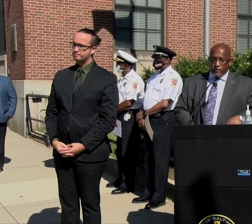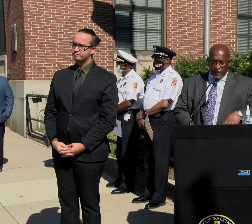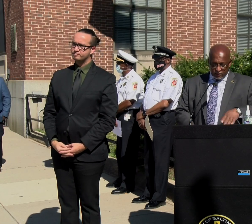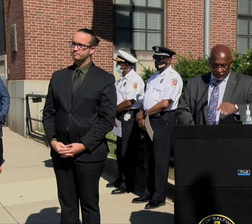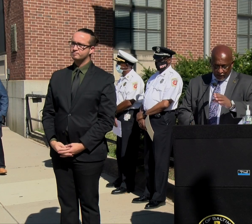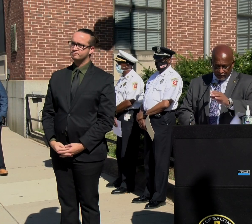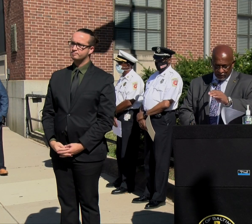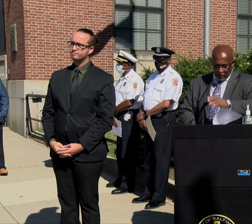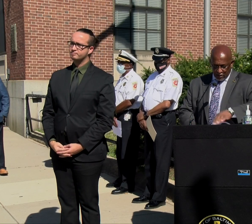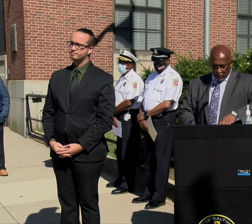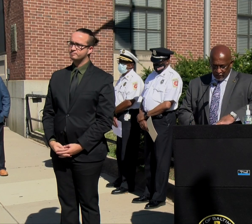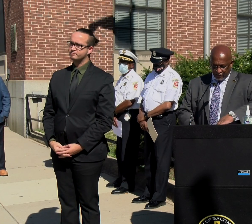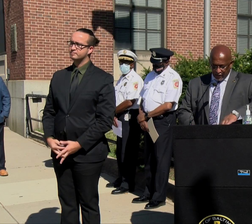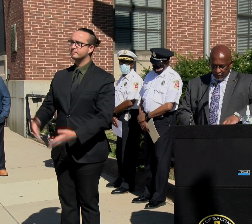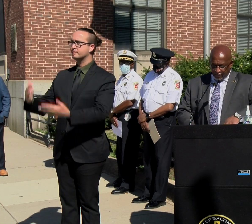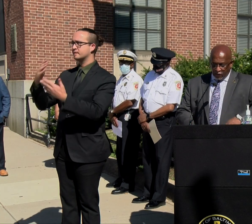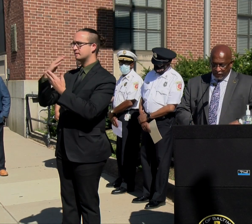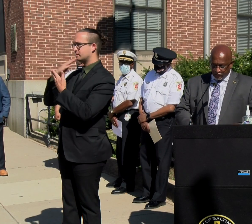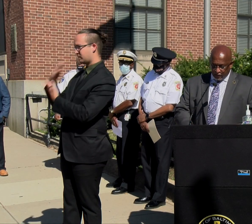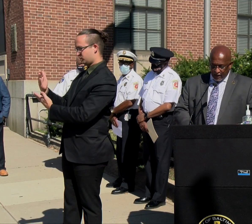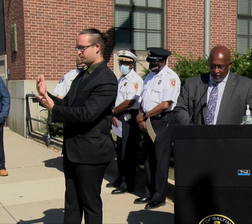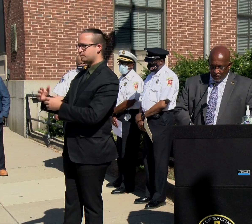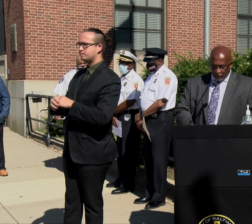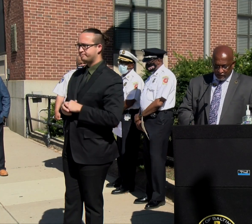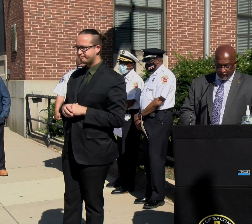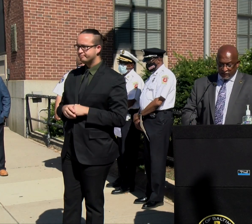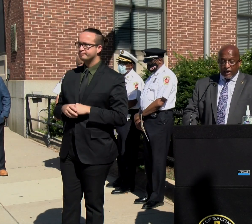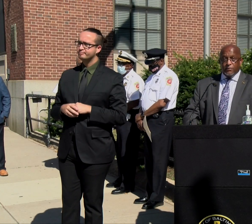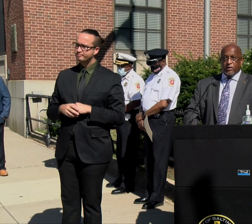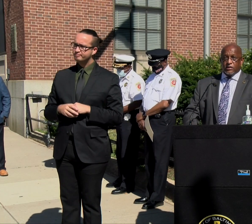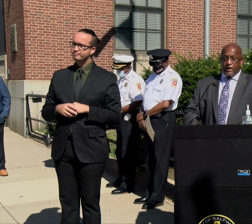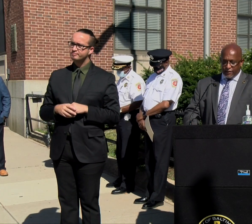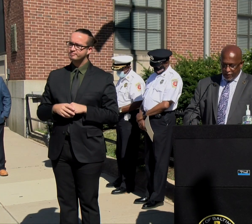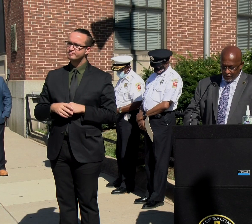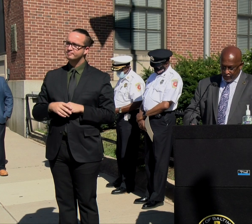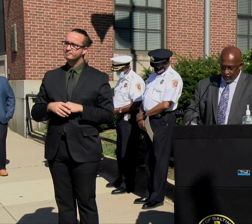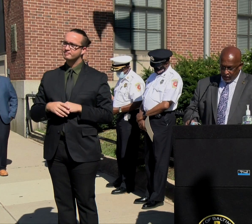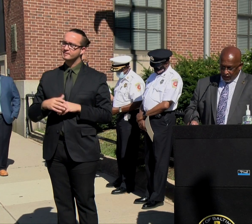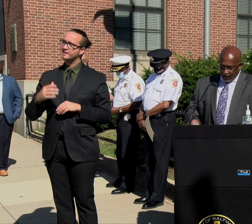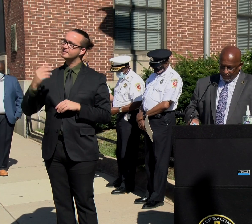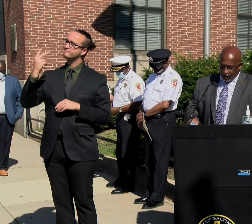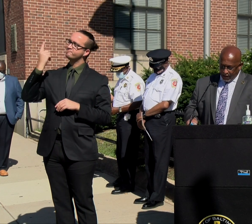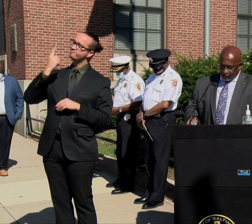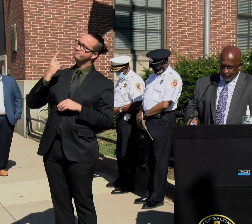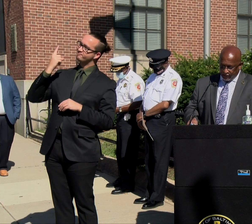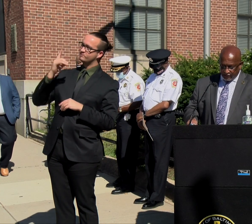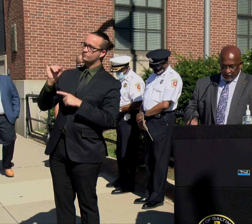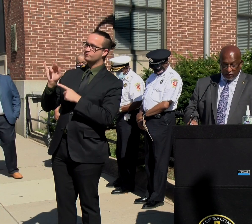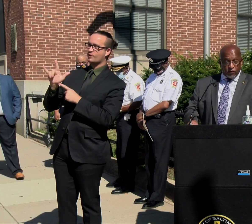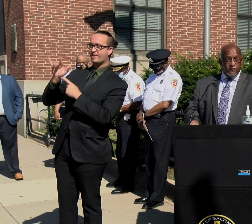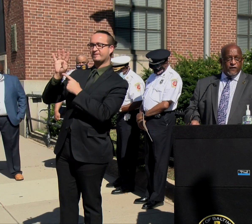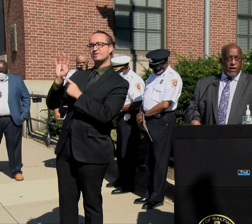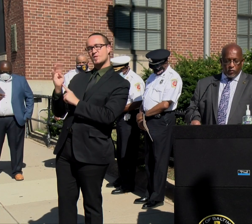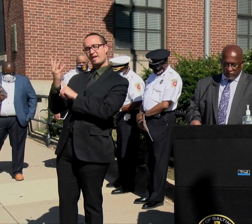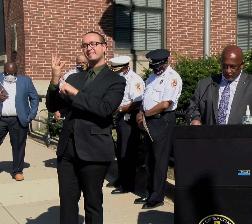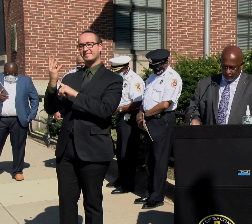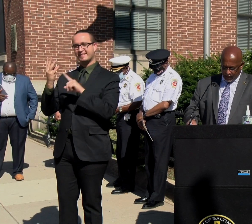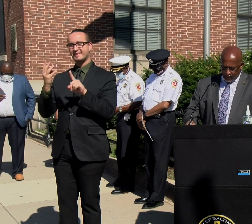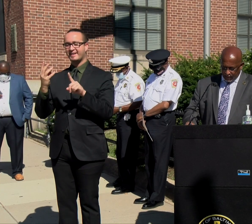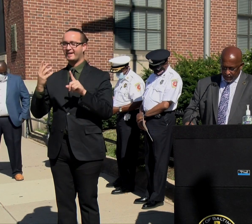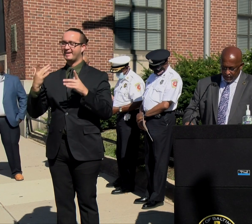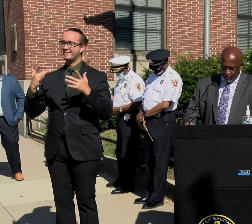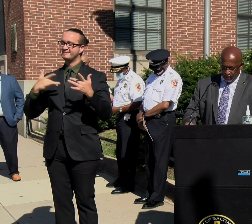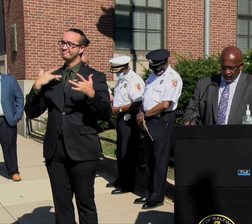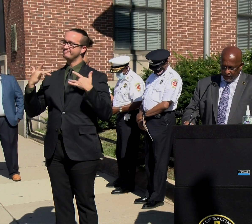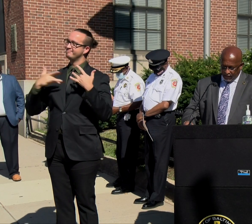Thank you, Dr. Devasa. When I think of the 4th of July, I always get excited because I know I have the opportunity to see a great fireworks